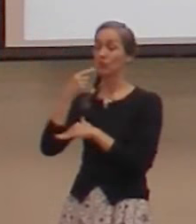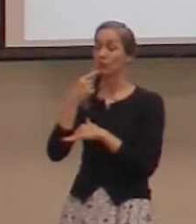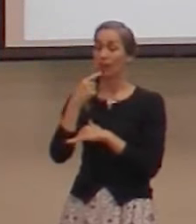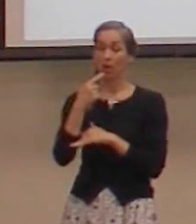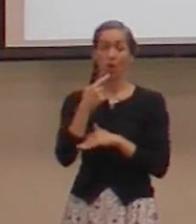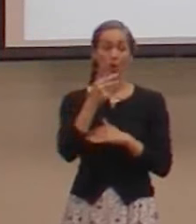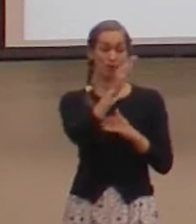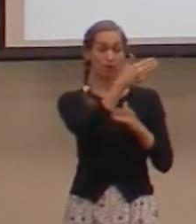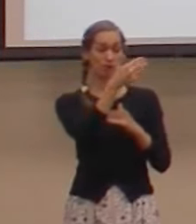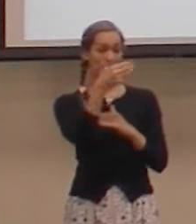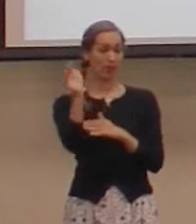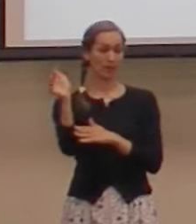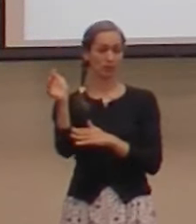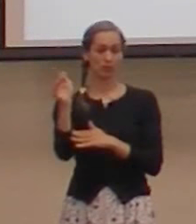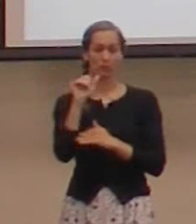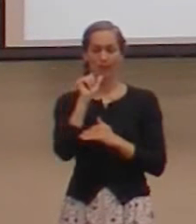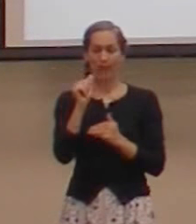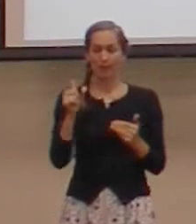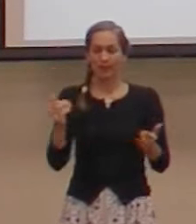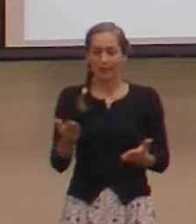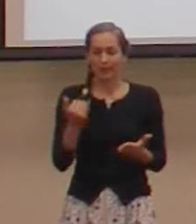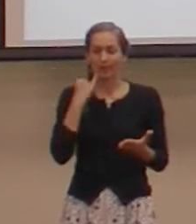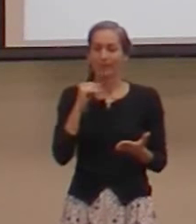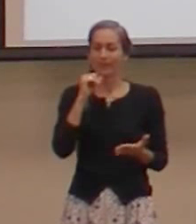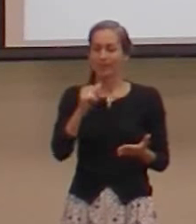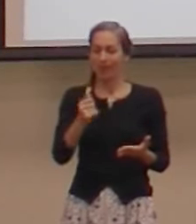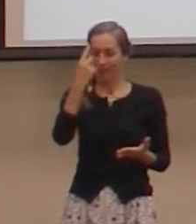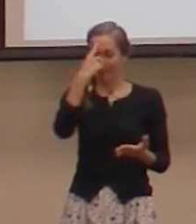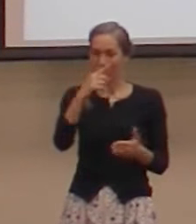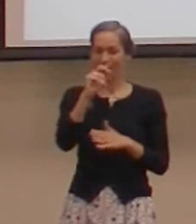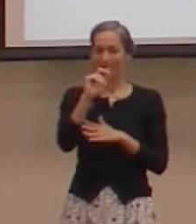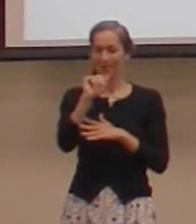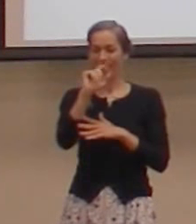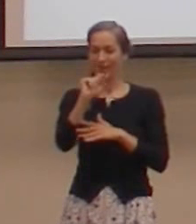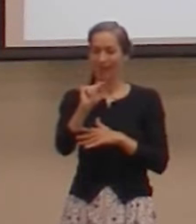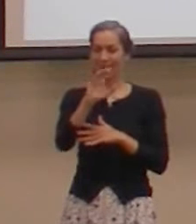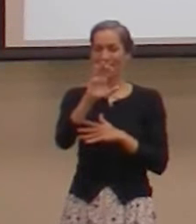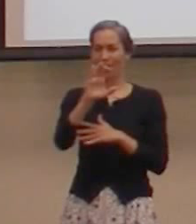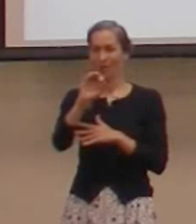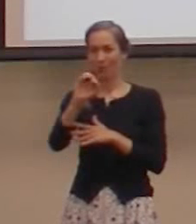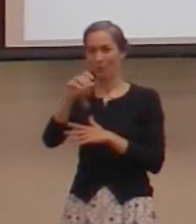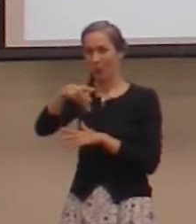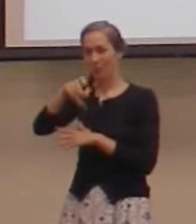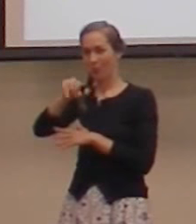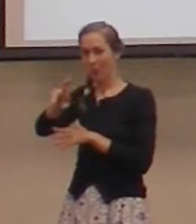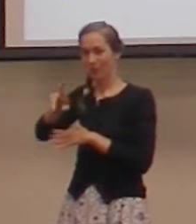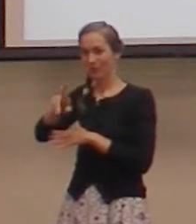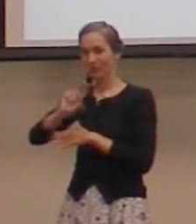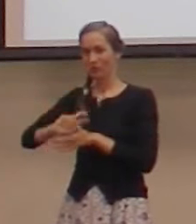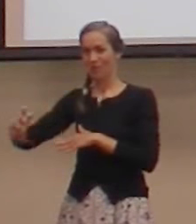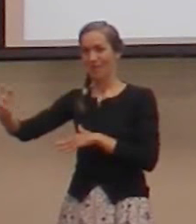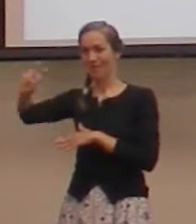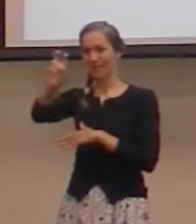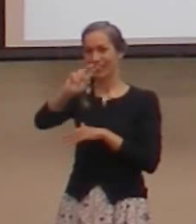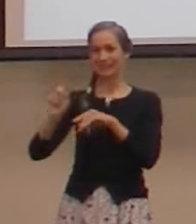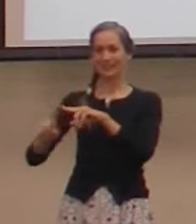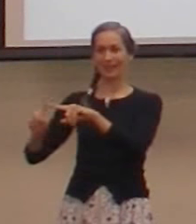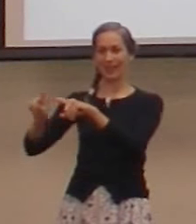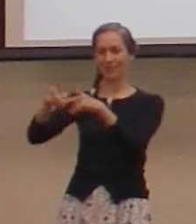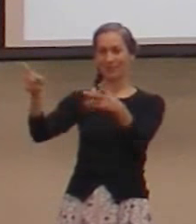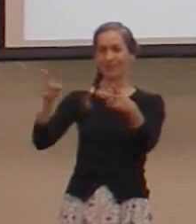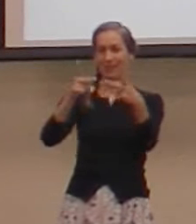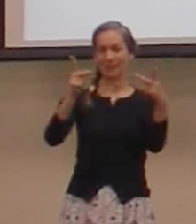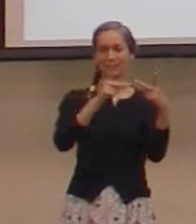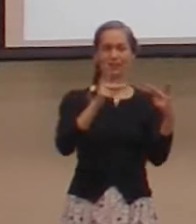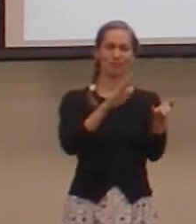flags probably wouldn't have been here if it wasn't for Nat Cooper going to these different places. And so we commend you for that